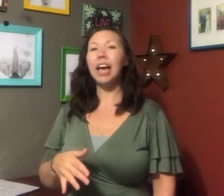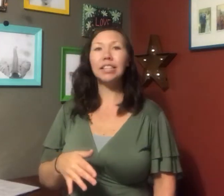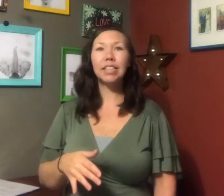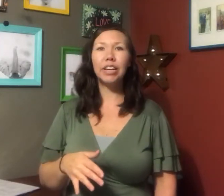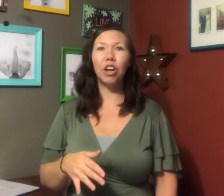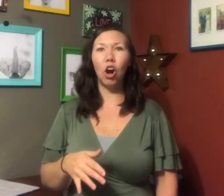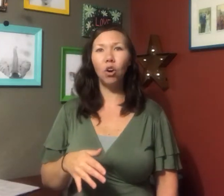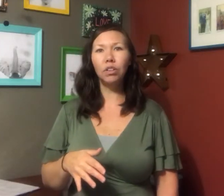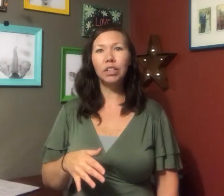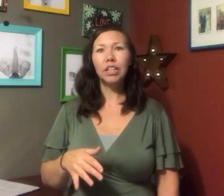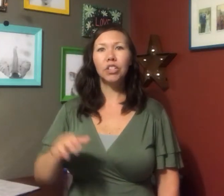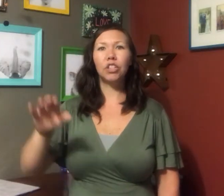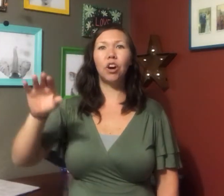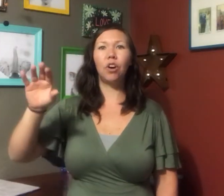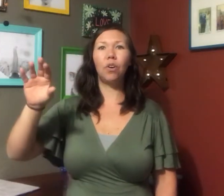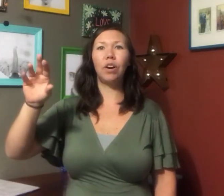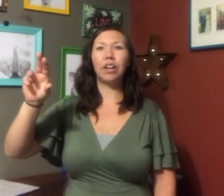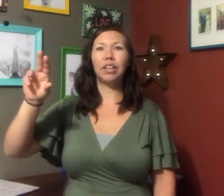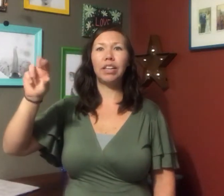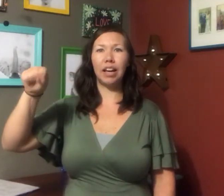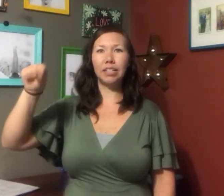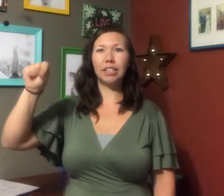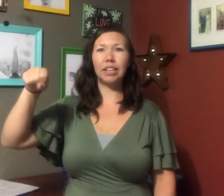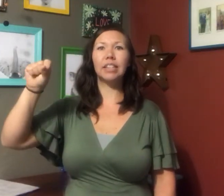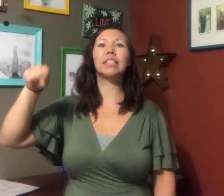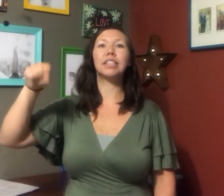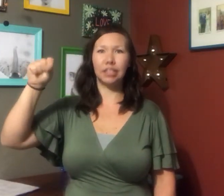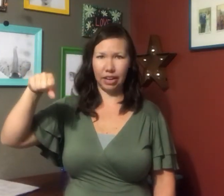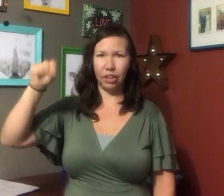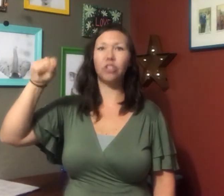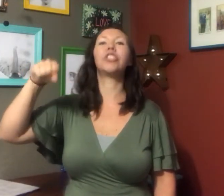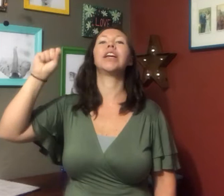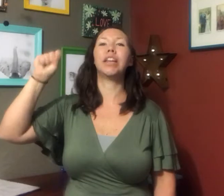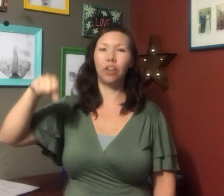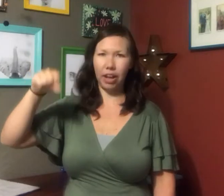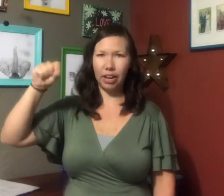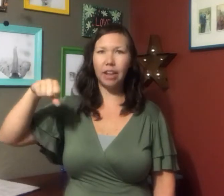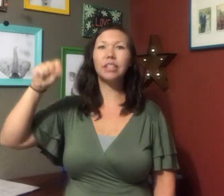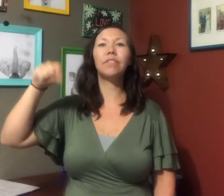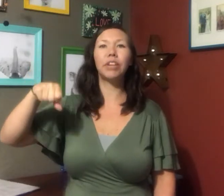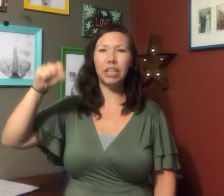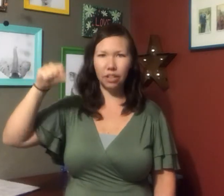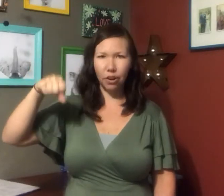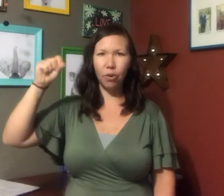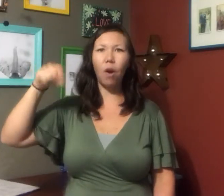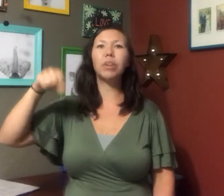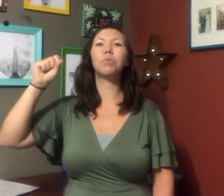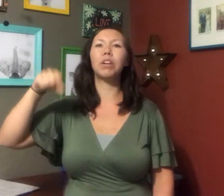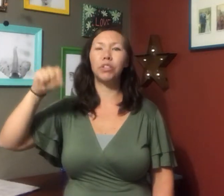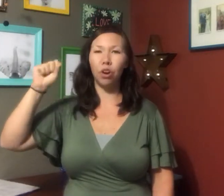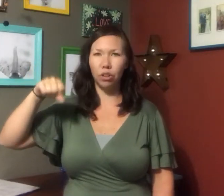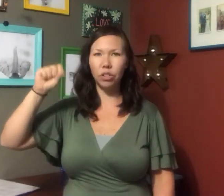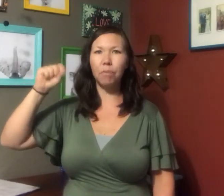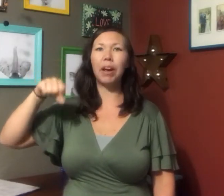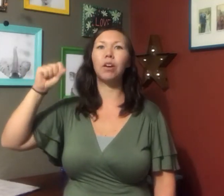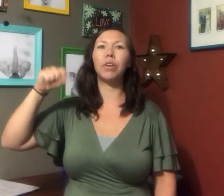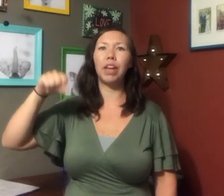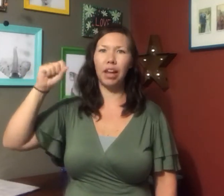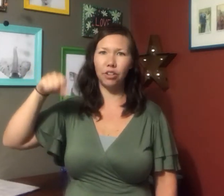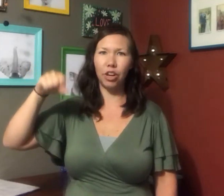Yes and no. So yes is like you're shaking your head yes. And for yes and no, you always want to also pair with a head shake.